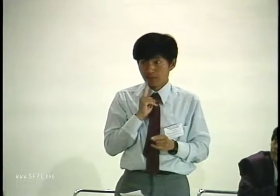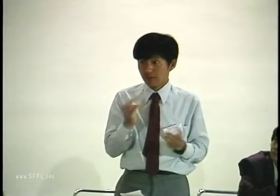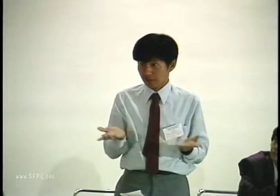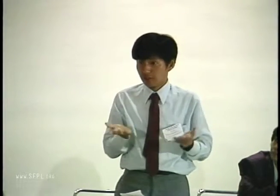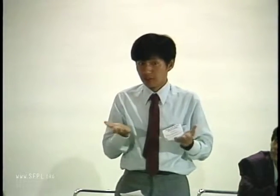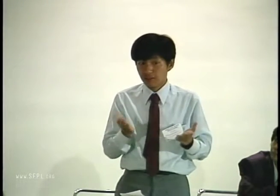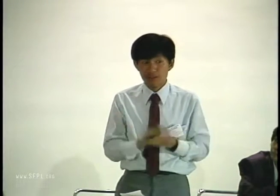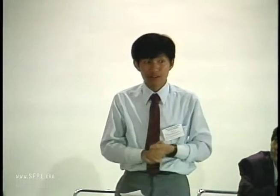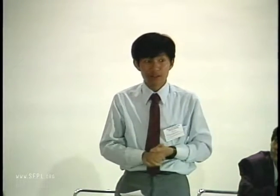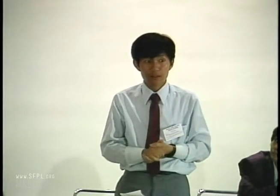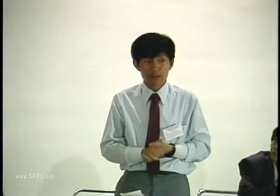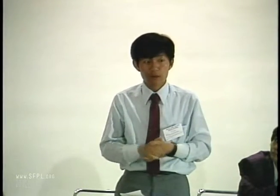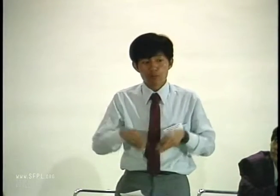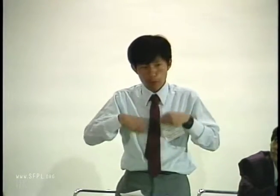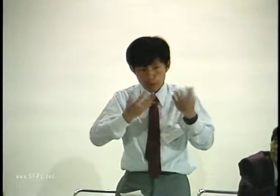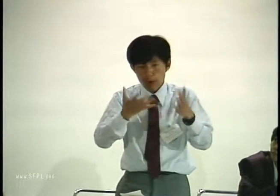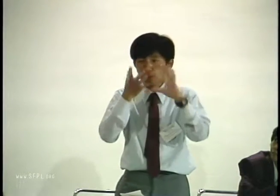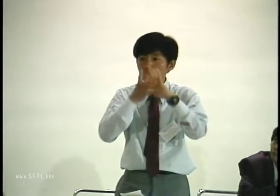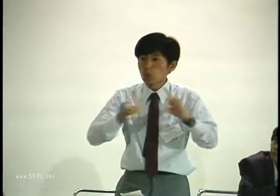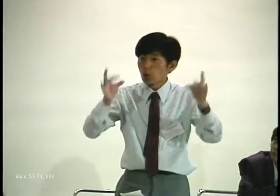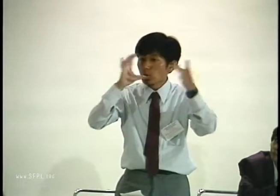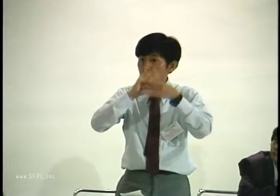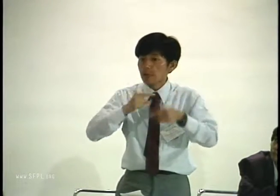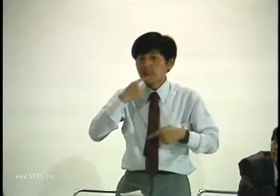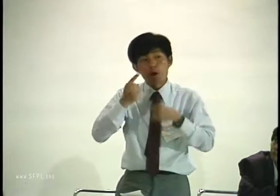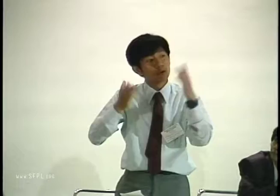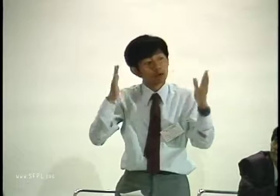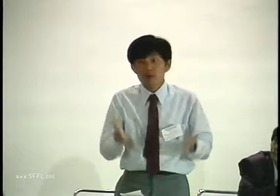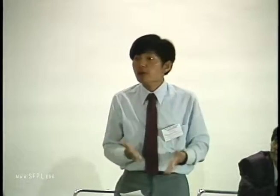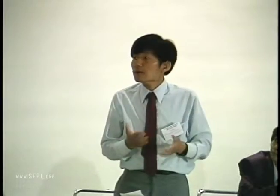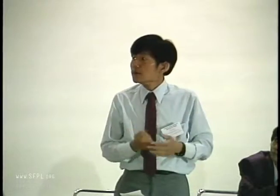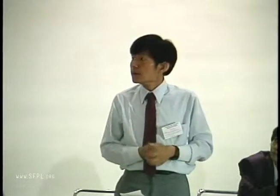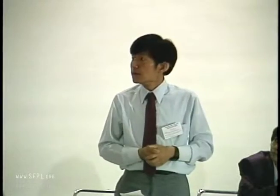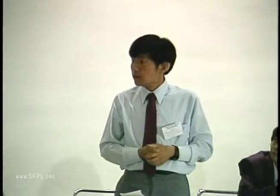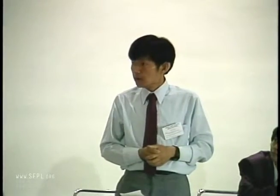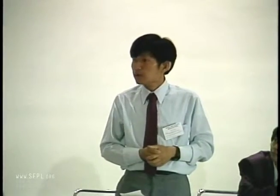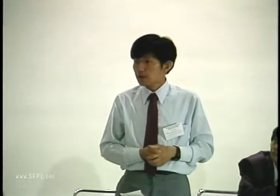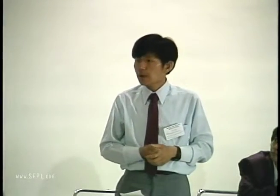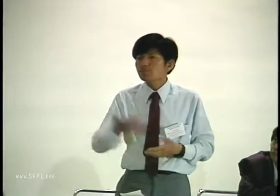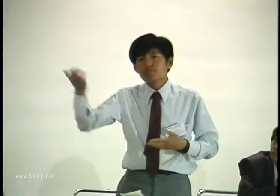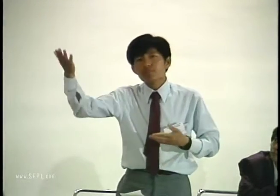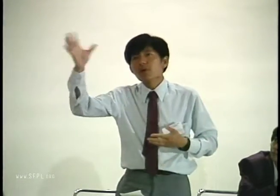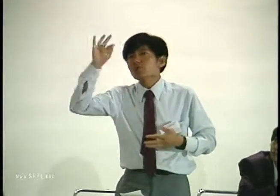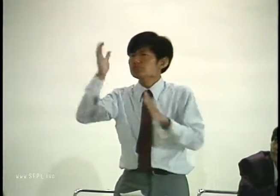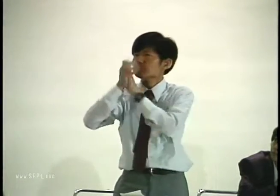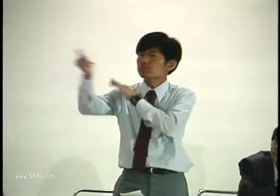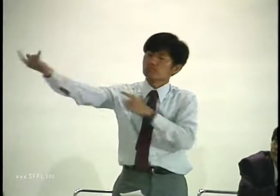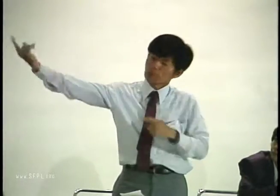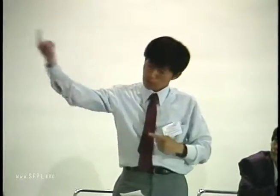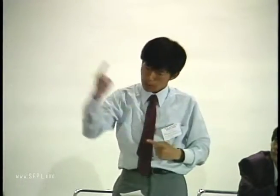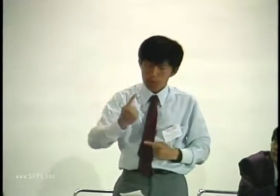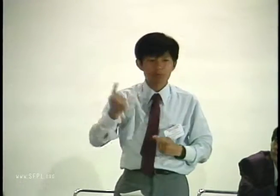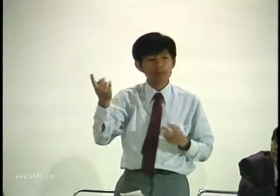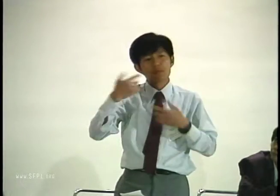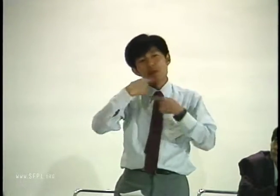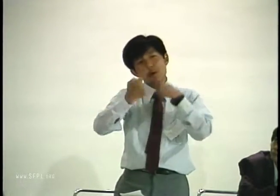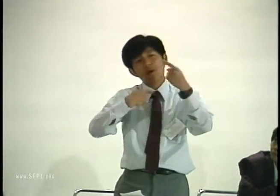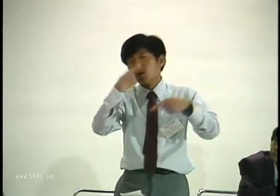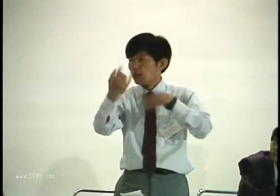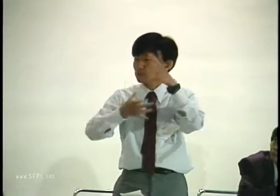hours and services for deaf people here. We need to provide storytellers. We need to find